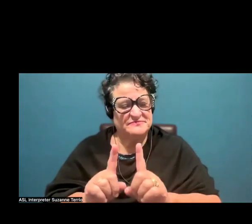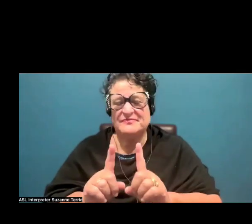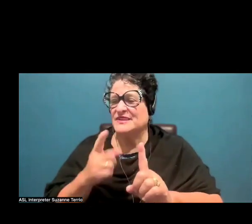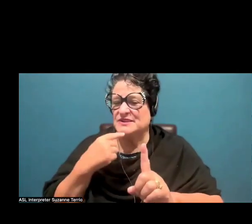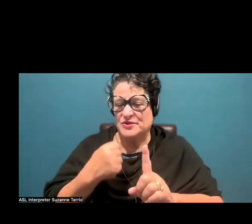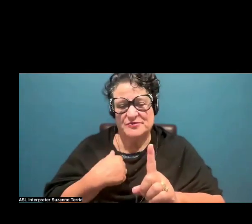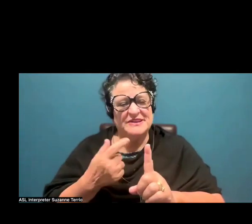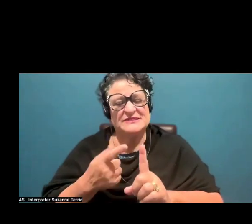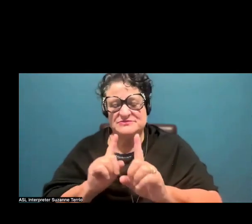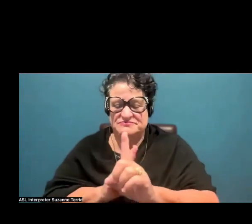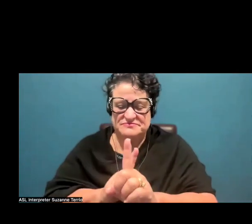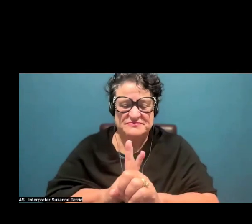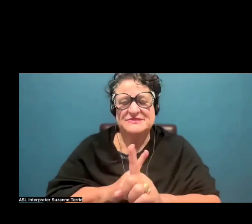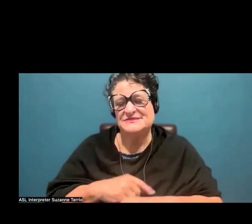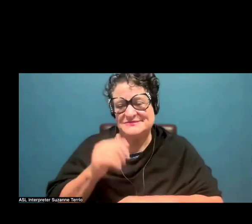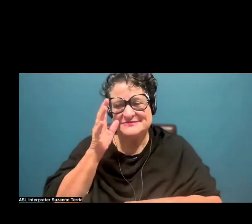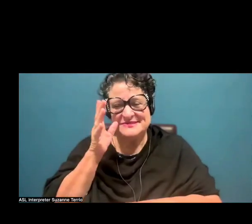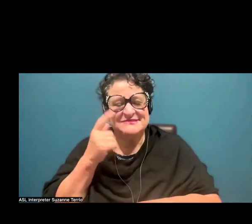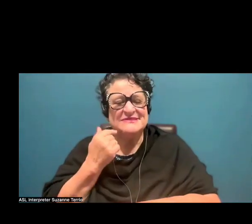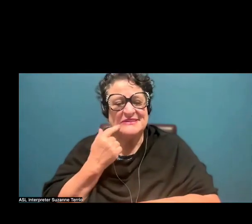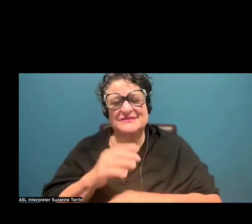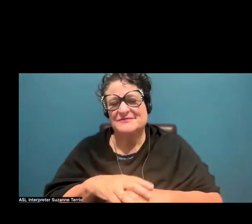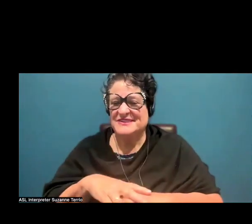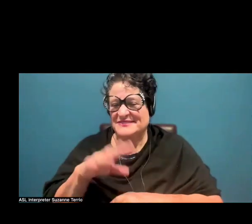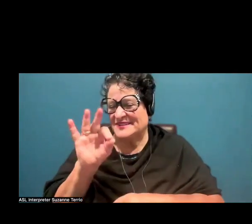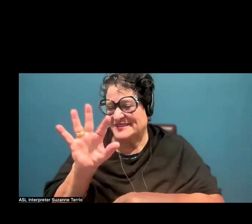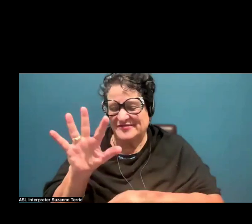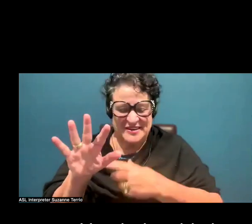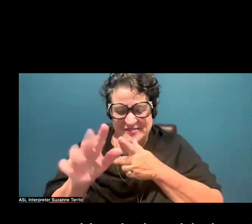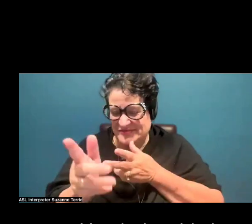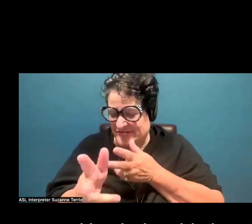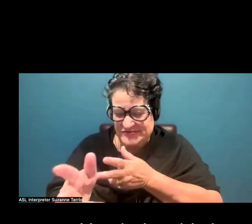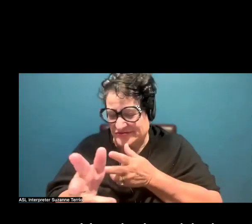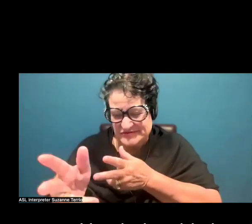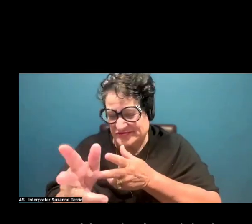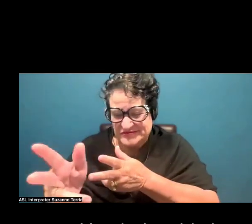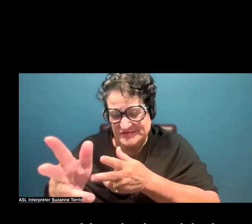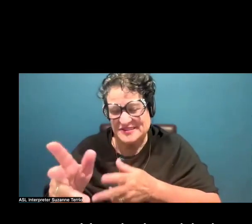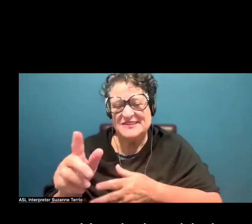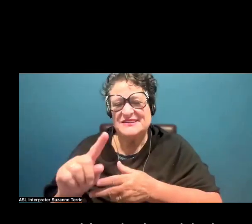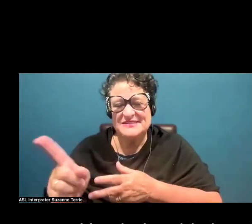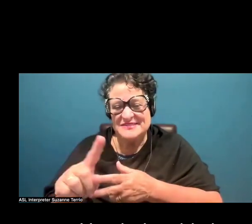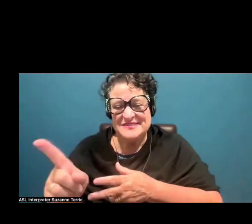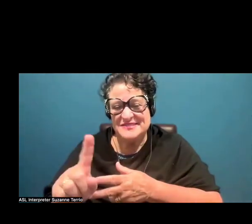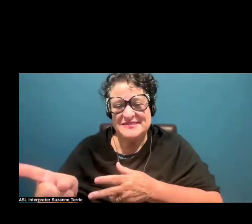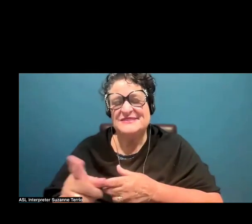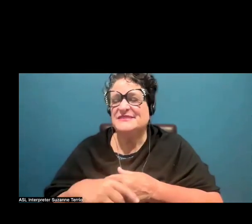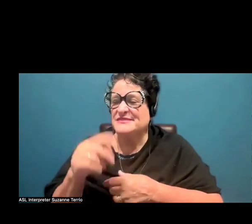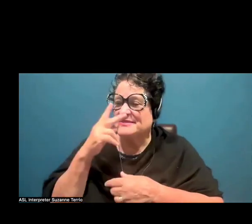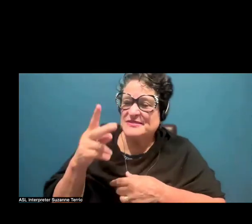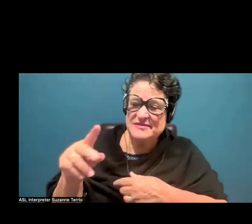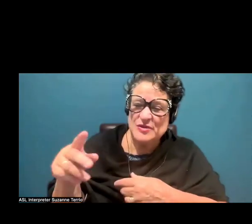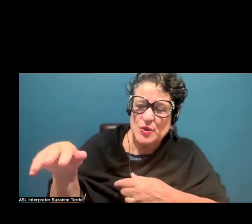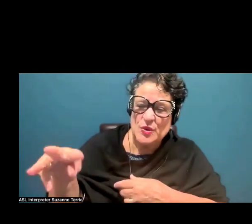to stay behind him. Dad laughs. I think we did about 95 the whole way. He shakes his head, staring past me to the lake beyond. God, this